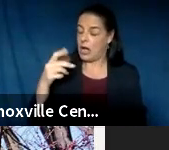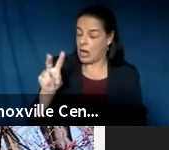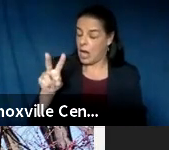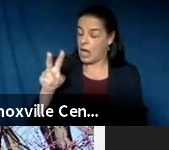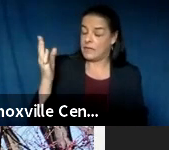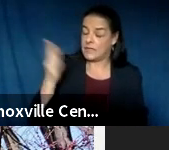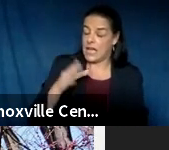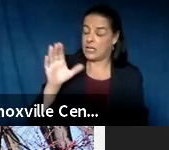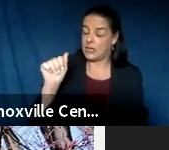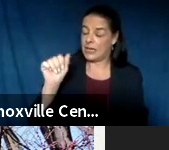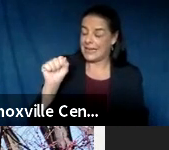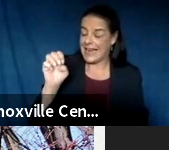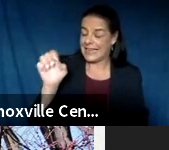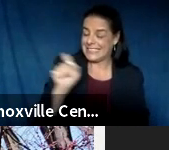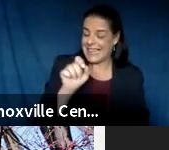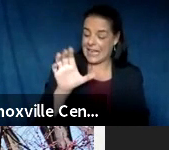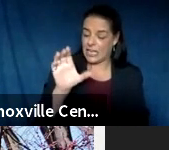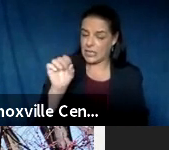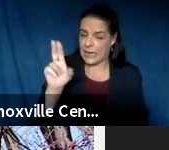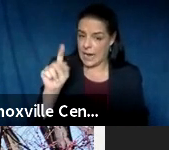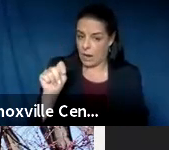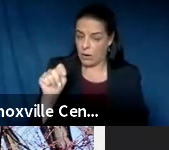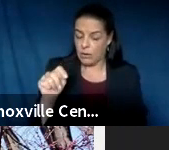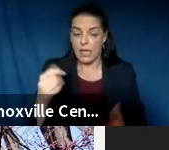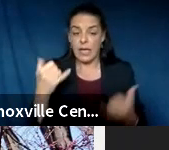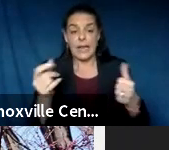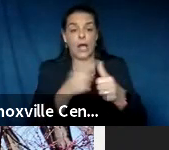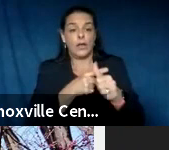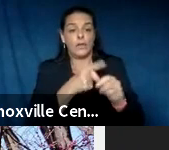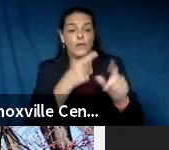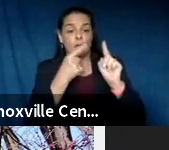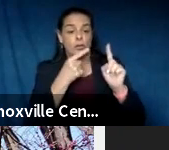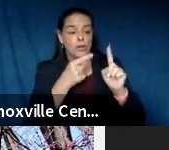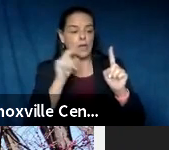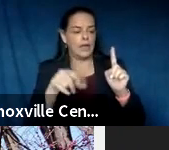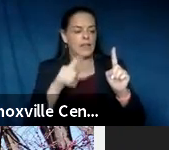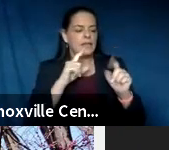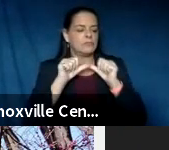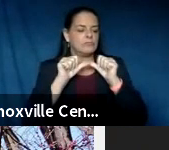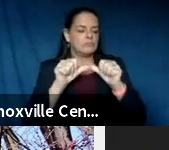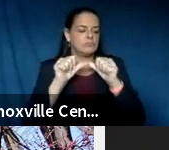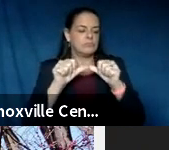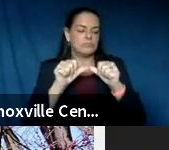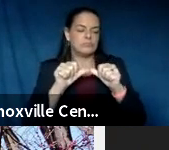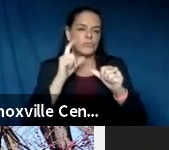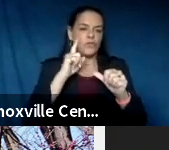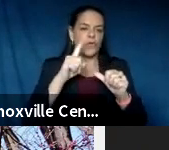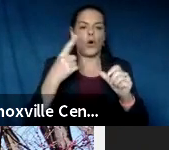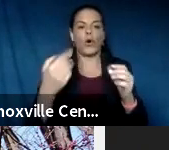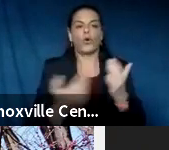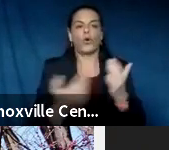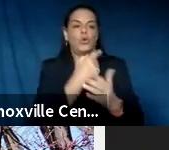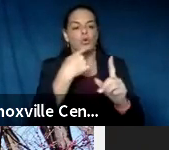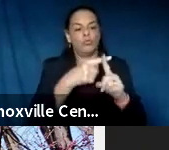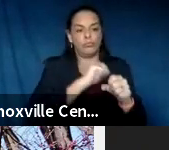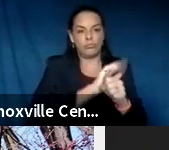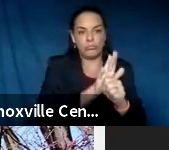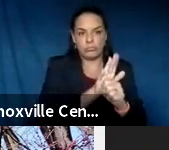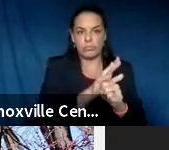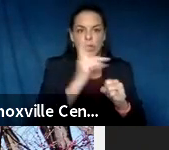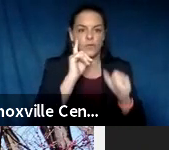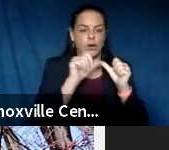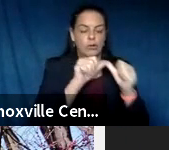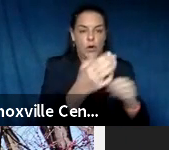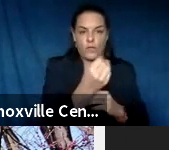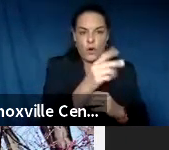covid.knoxcountytn.gov/case-count. Moving to the first benchmark, sustained reduction or stability in new cases for 14 days.